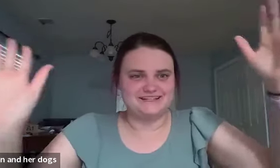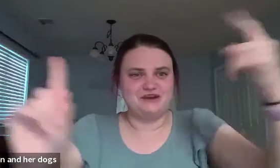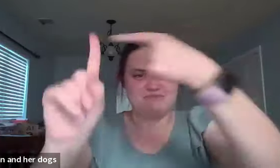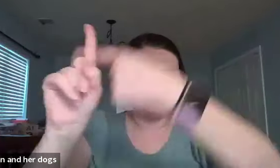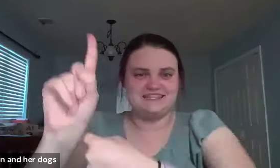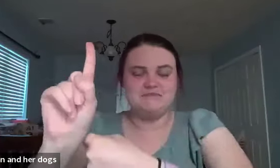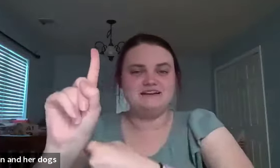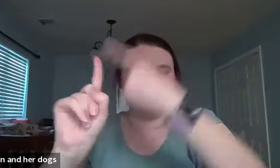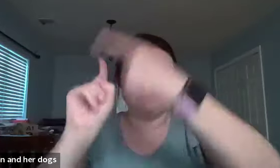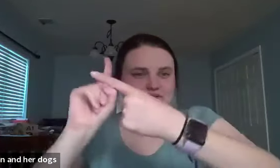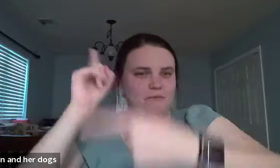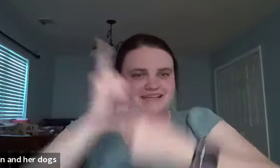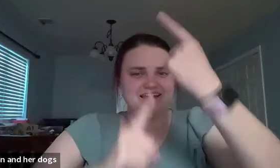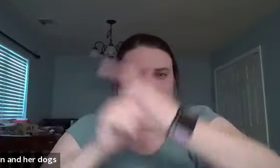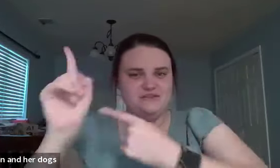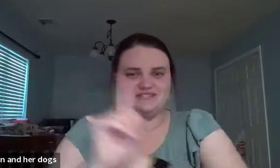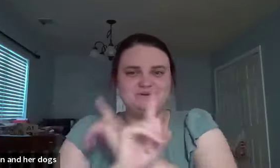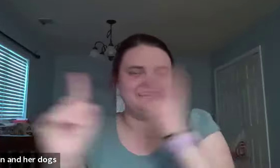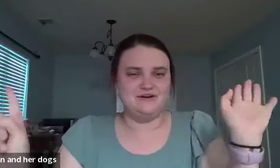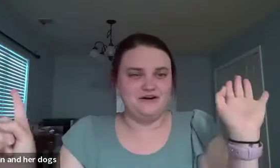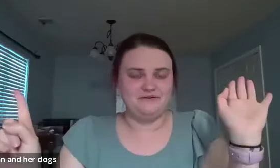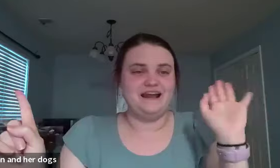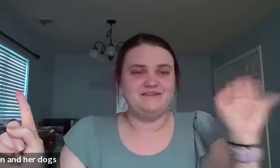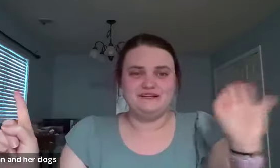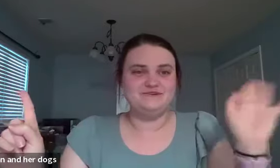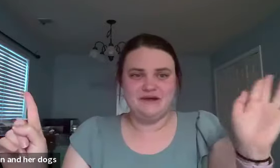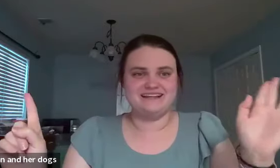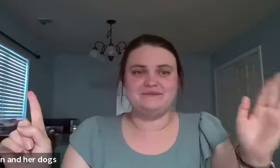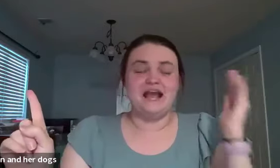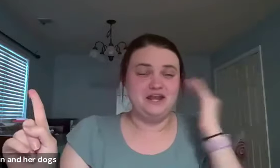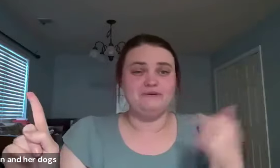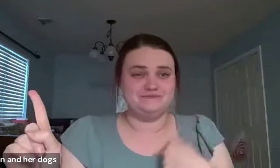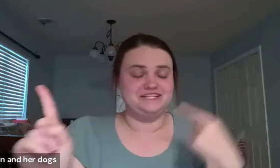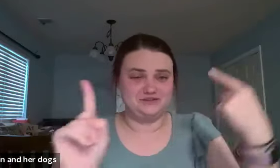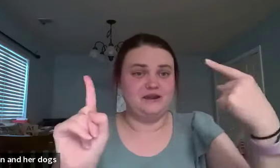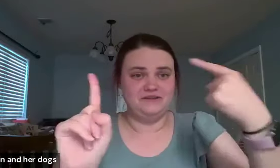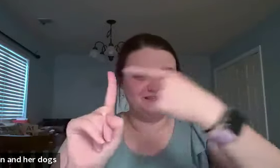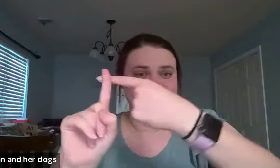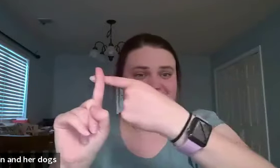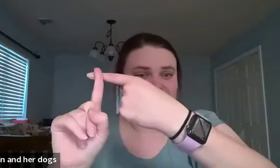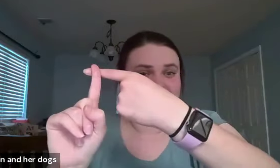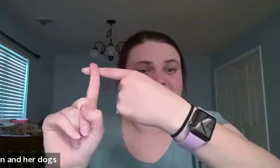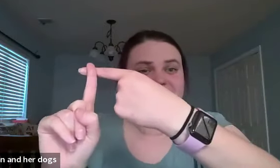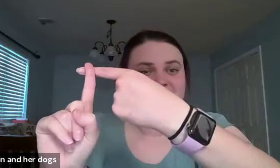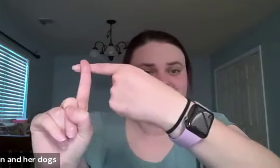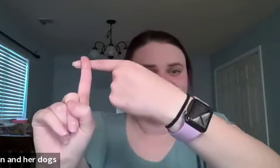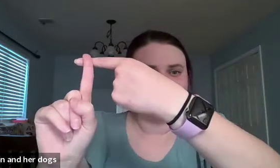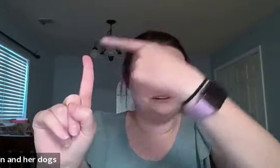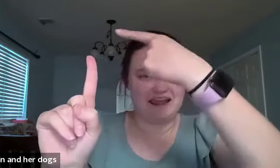to describe this. The amount of times people will mess up on this one is awful. And I always feel bad because I'm like, I know it's me describing that's messing y'all up. So you're going to